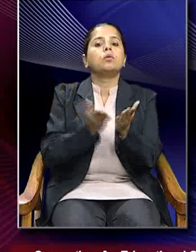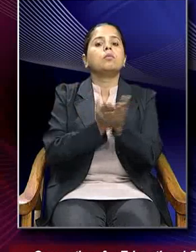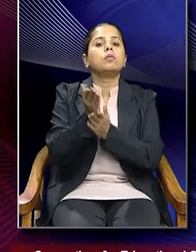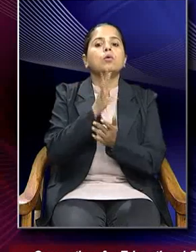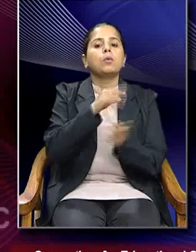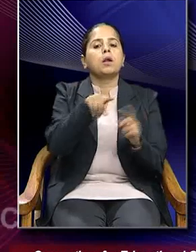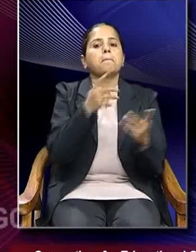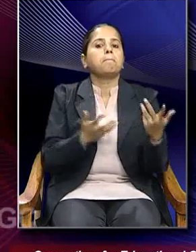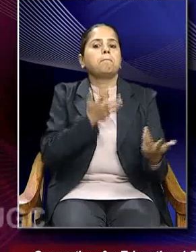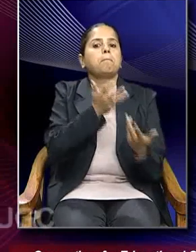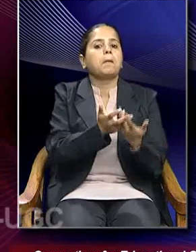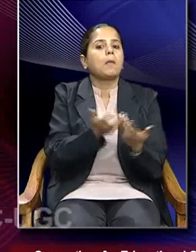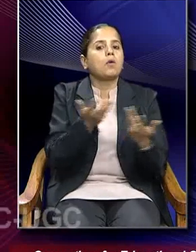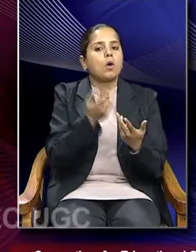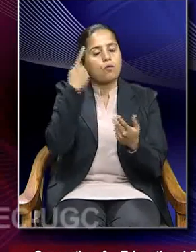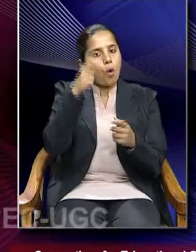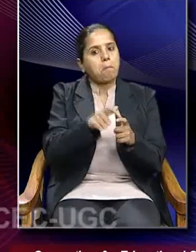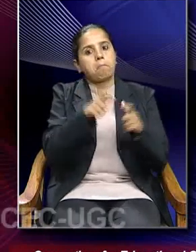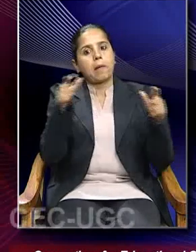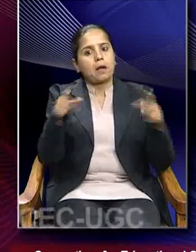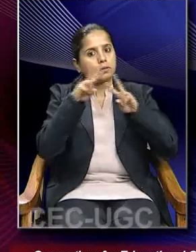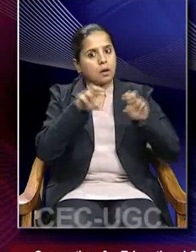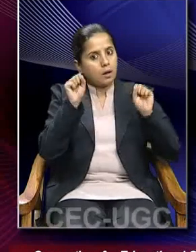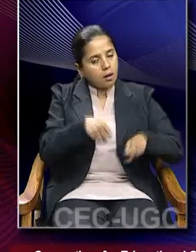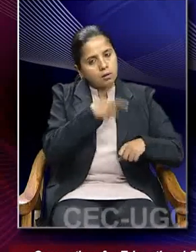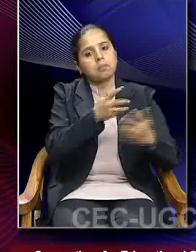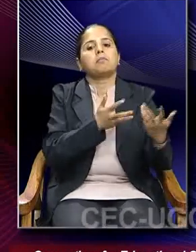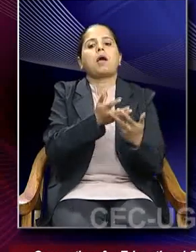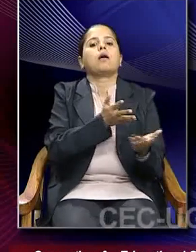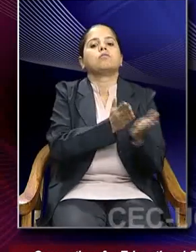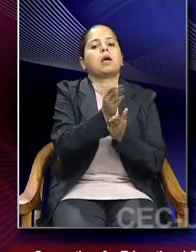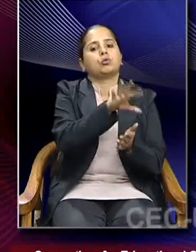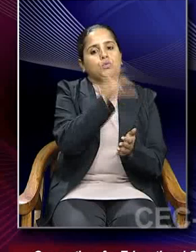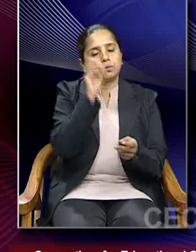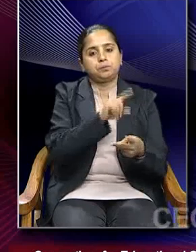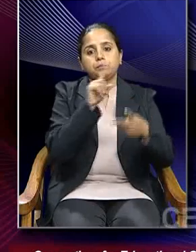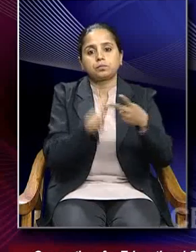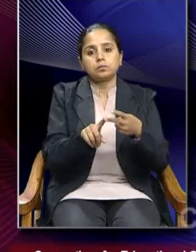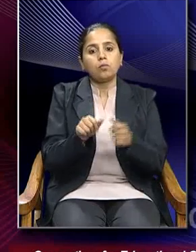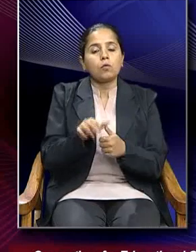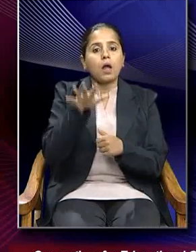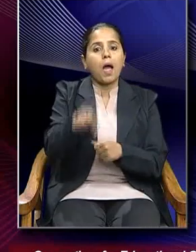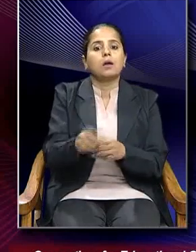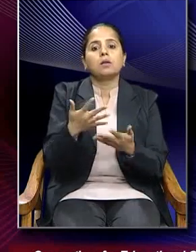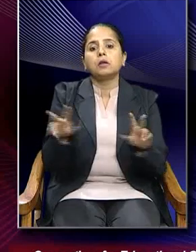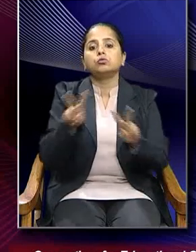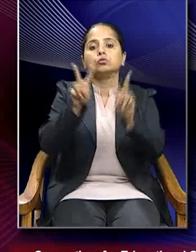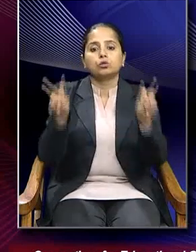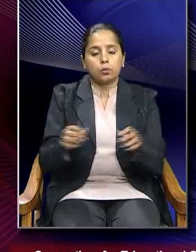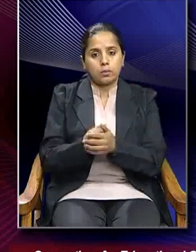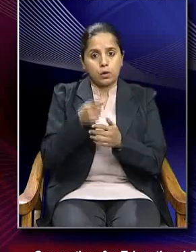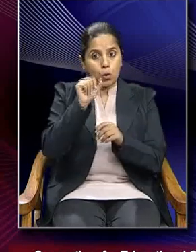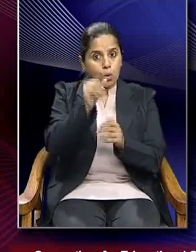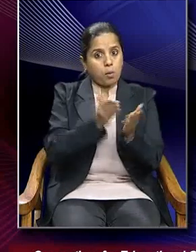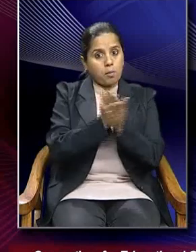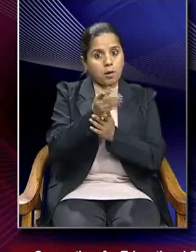is suitable for large study. Number 2 is access to subject. Your method